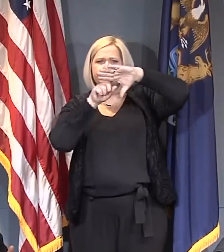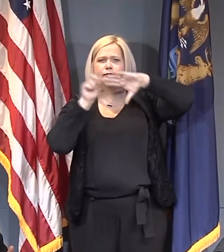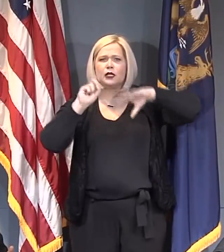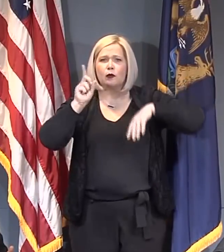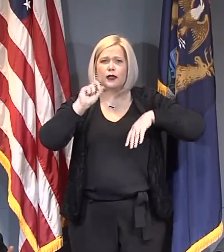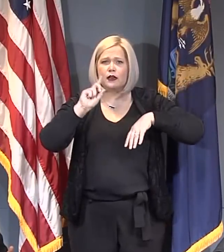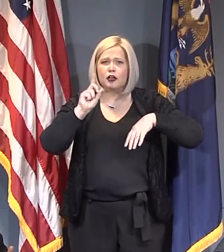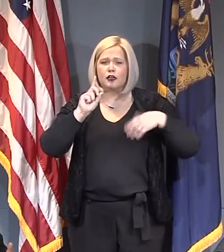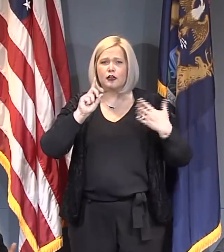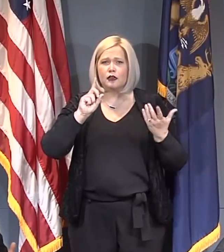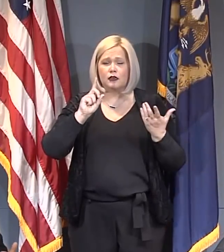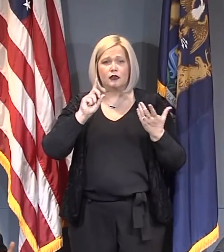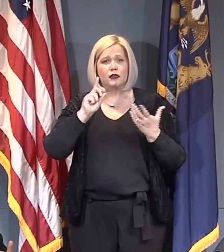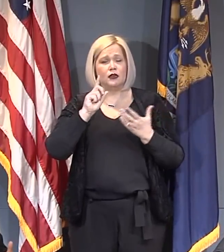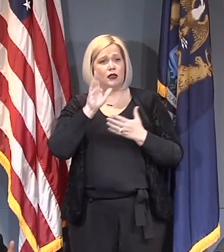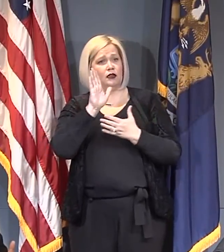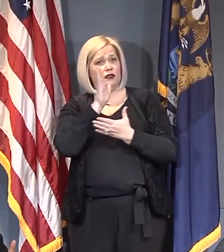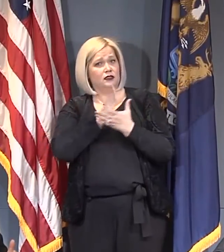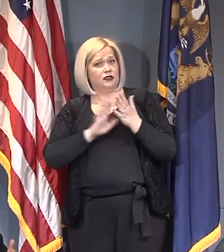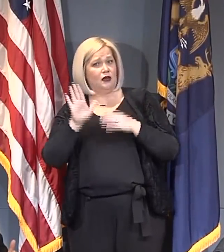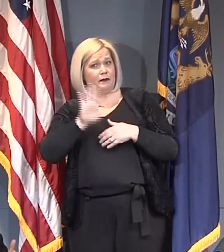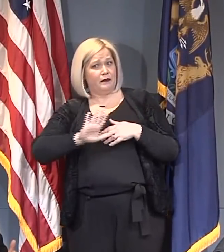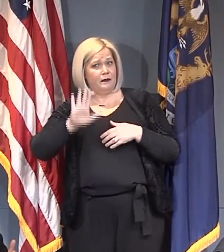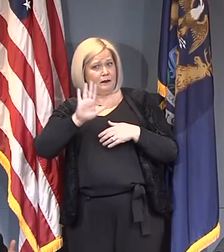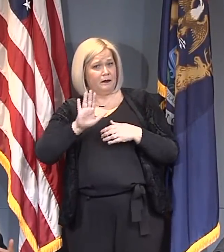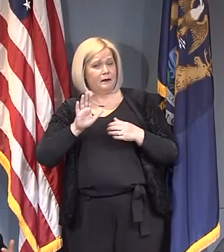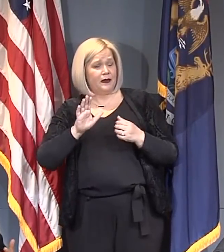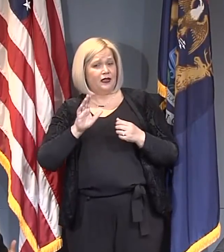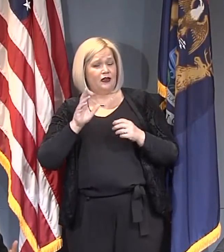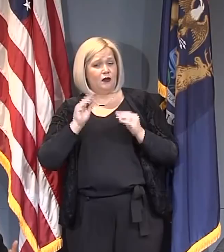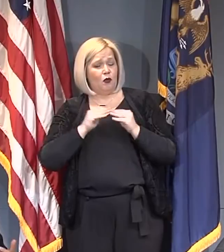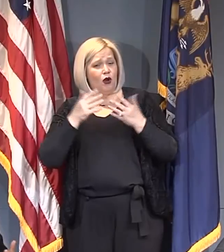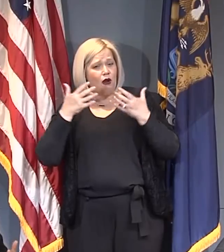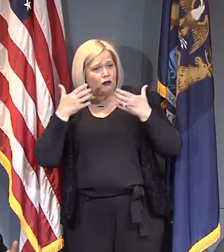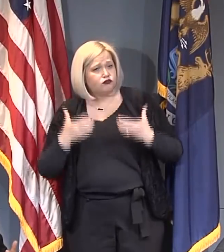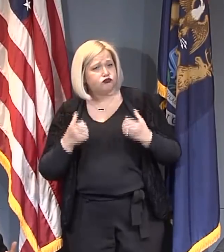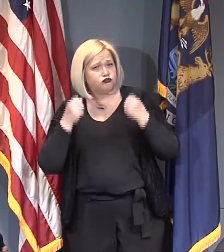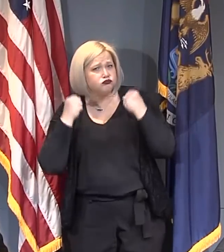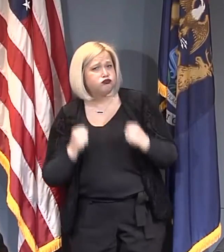where it's more risky by nature of how many COVID-19